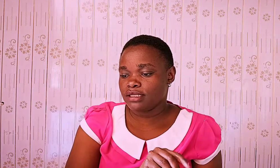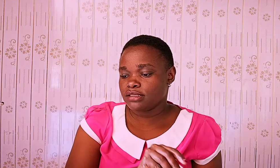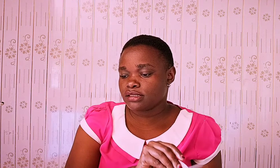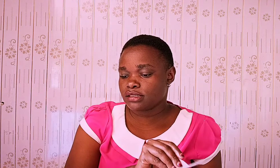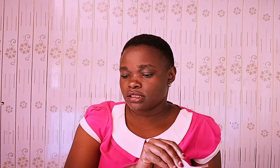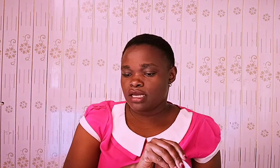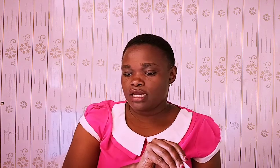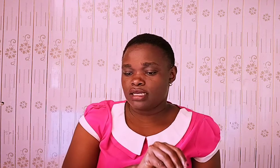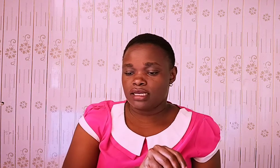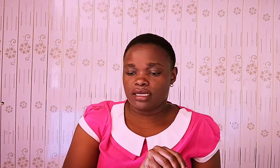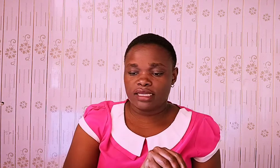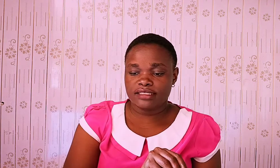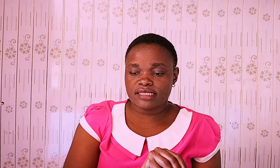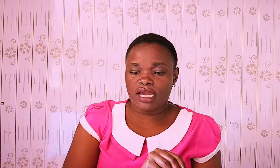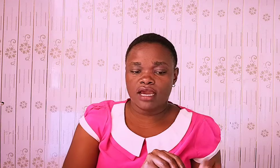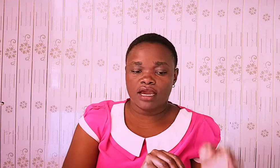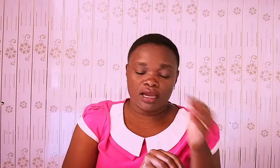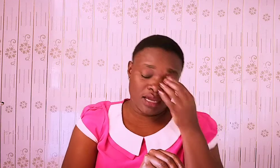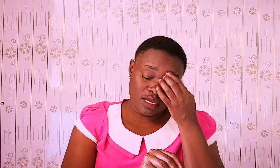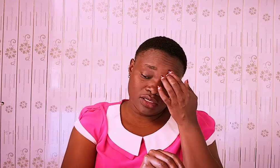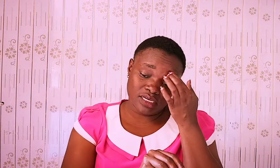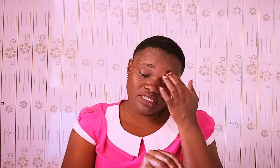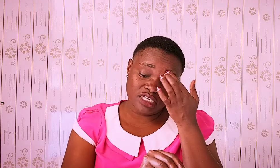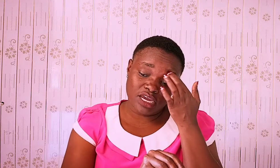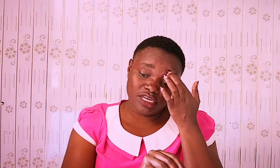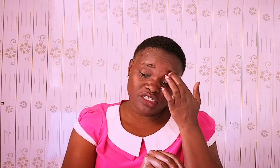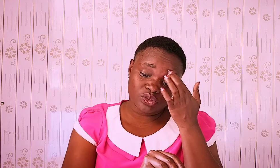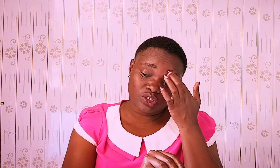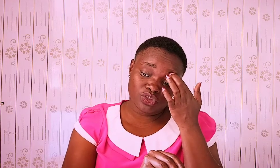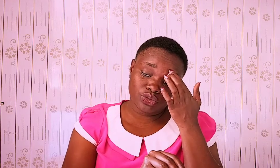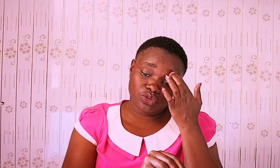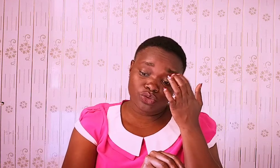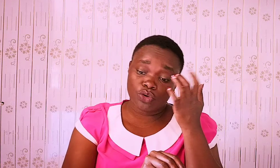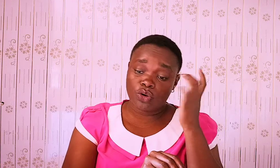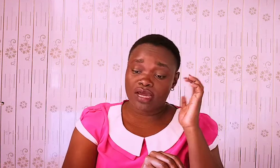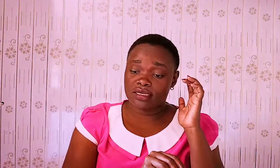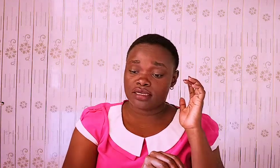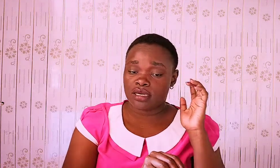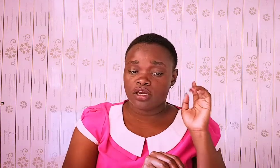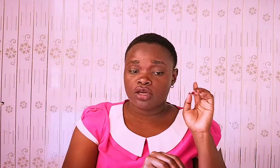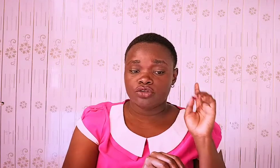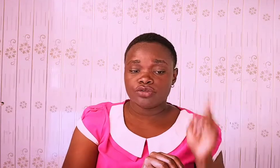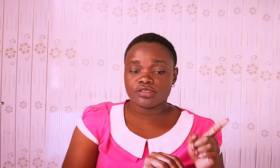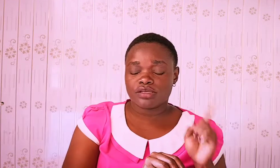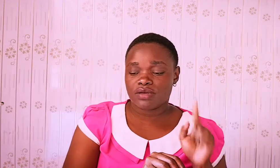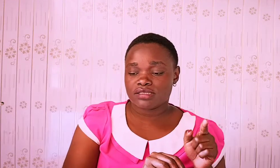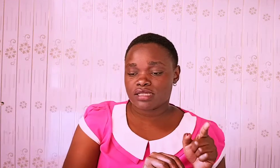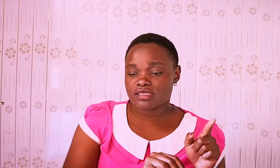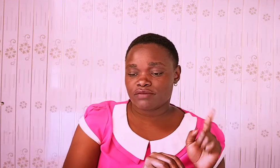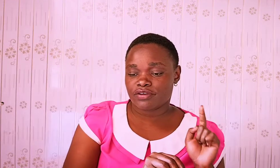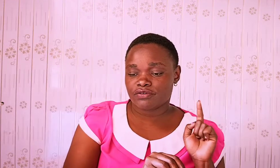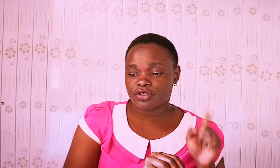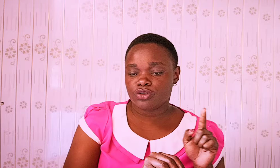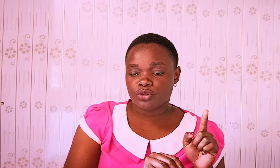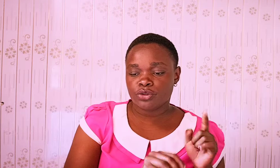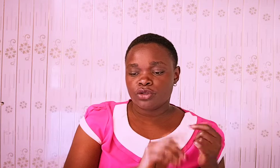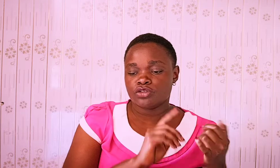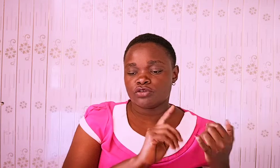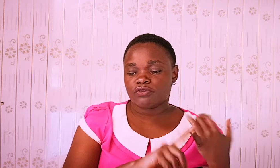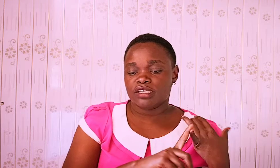assignment later. Right now, I just want you to go and use the words that I've given you to find